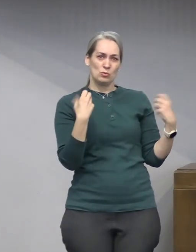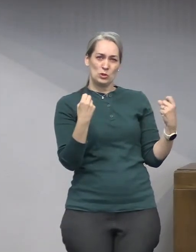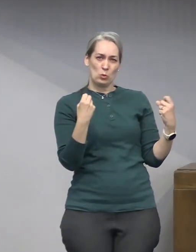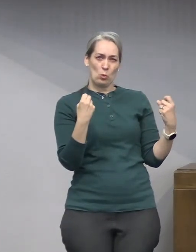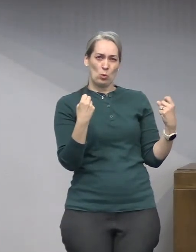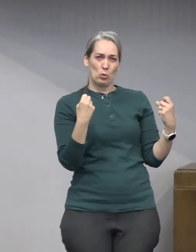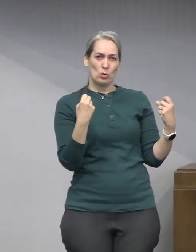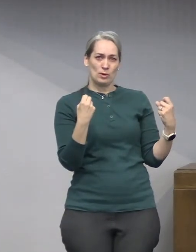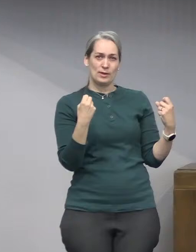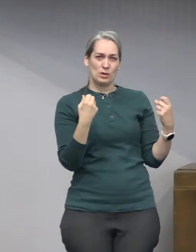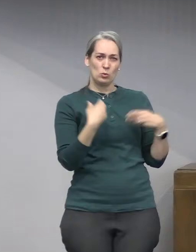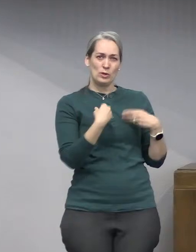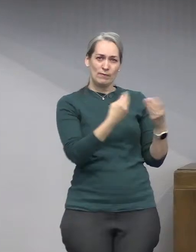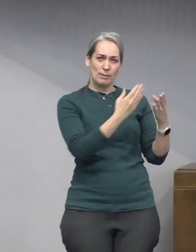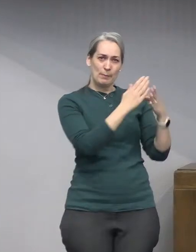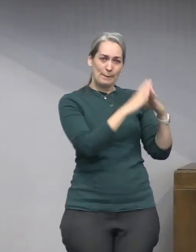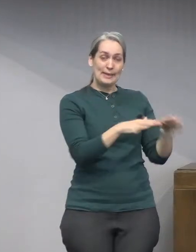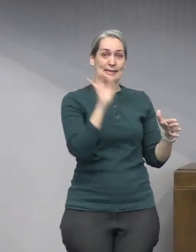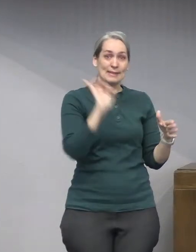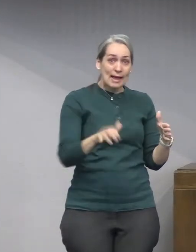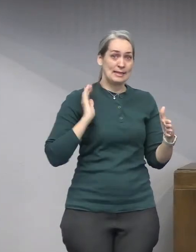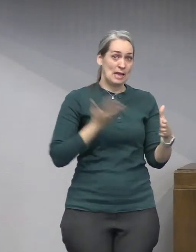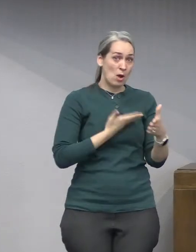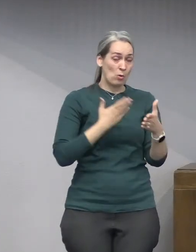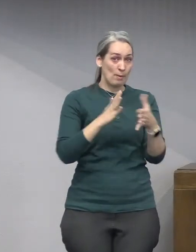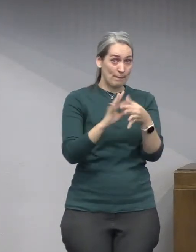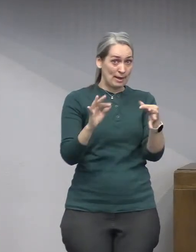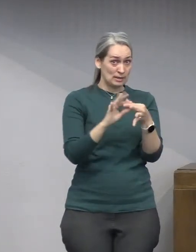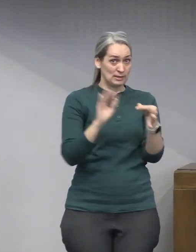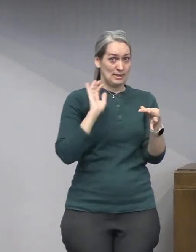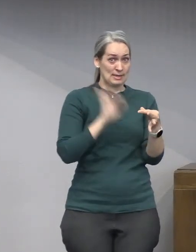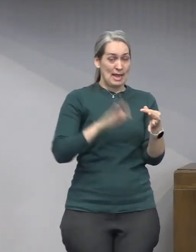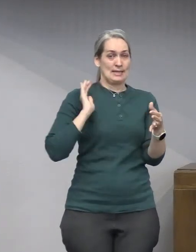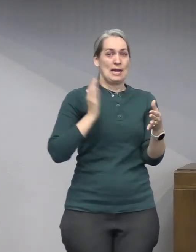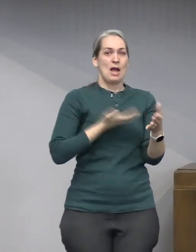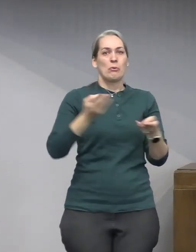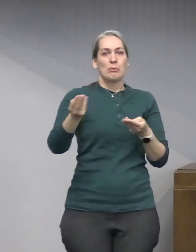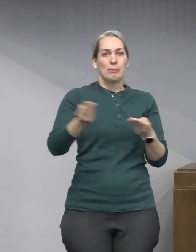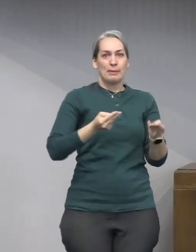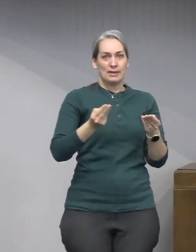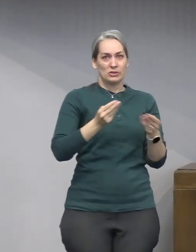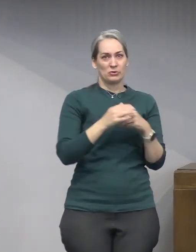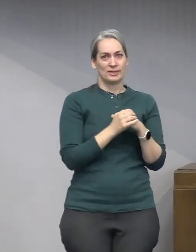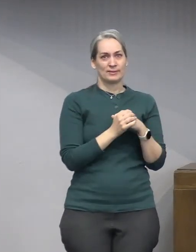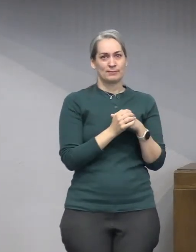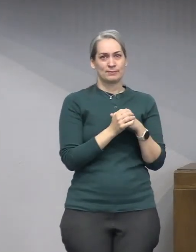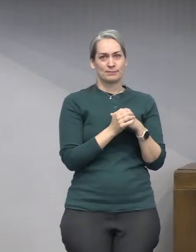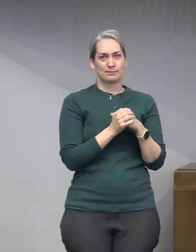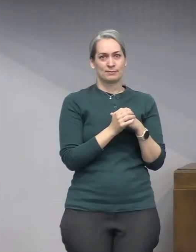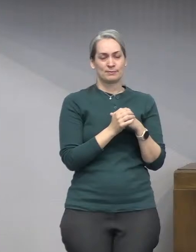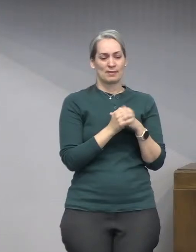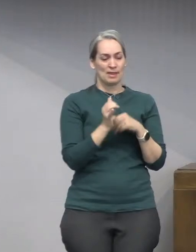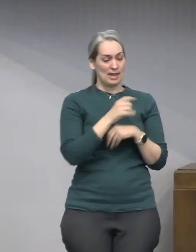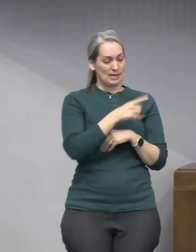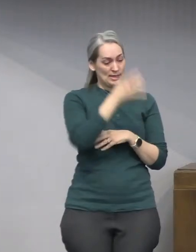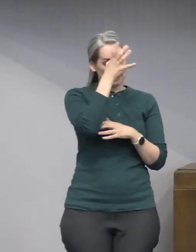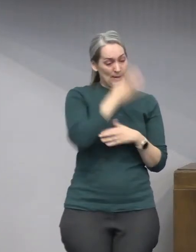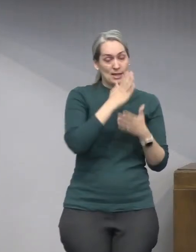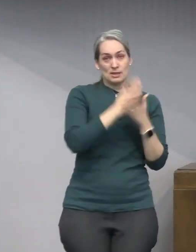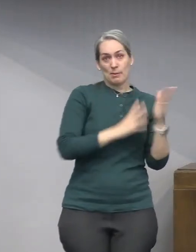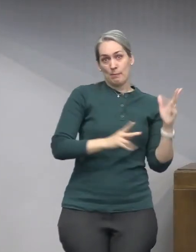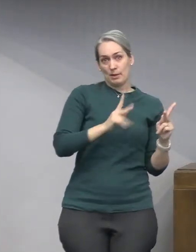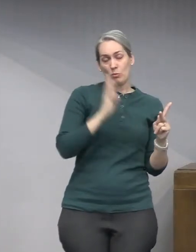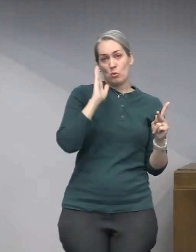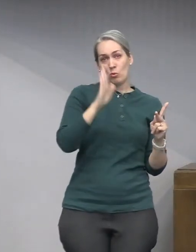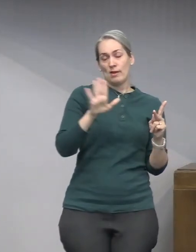them. That is our message, and it's our ministry. Like this man, there are some people who